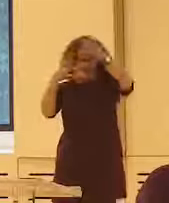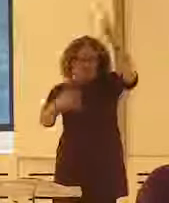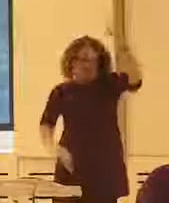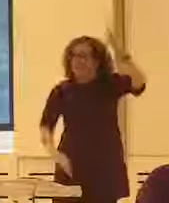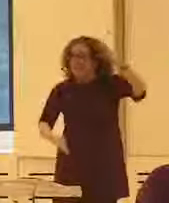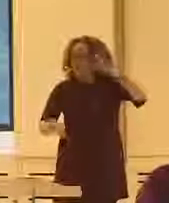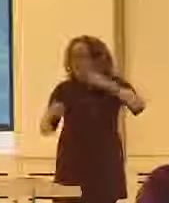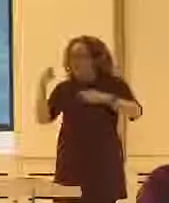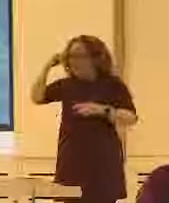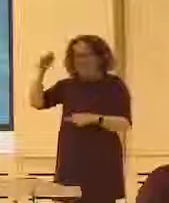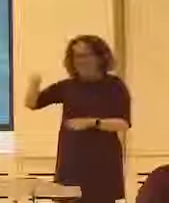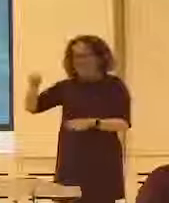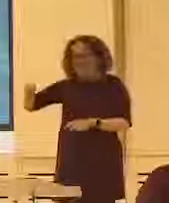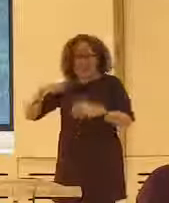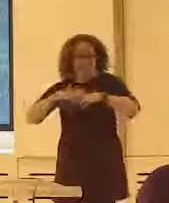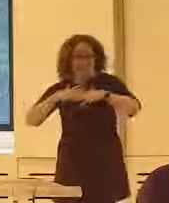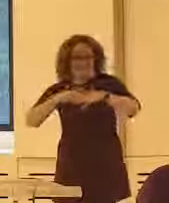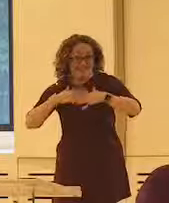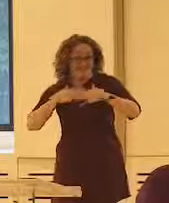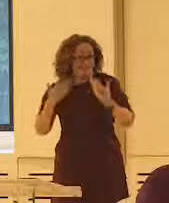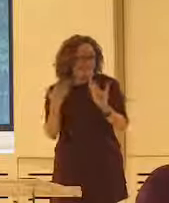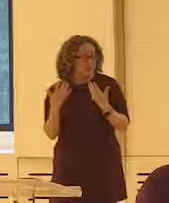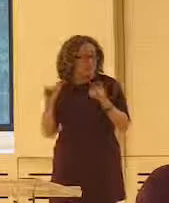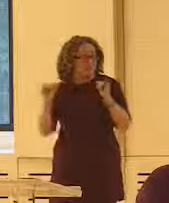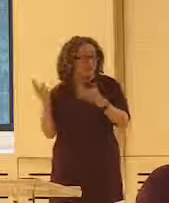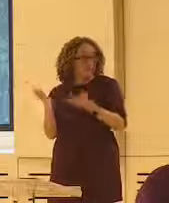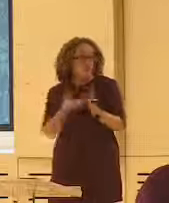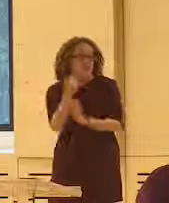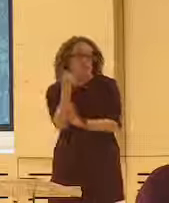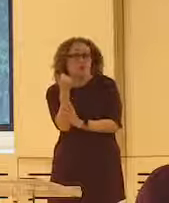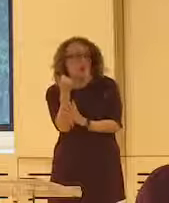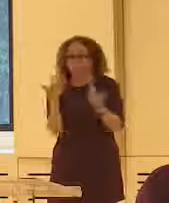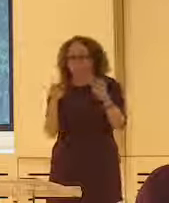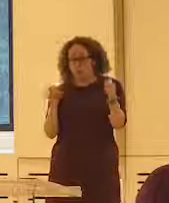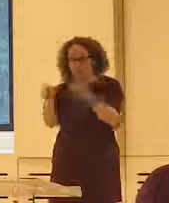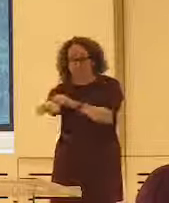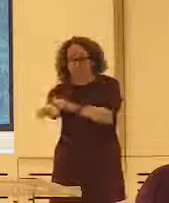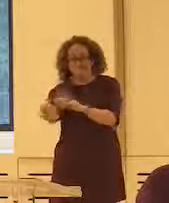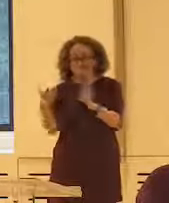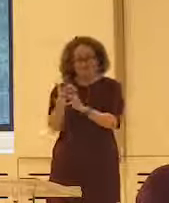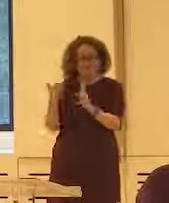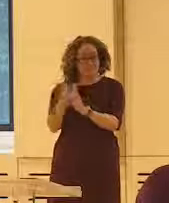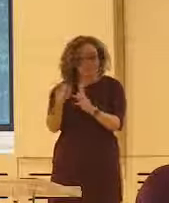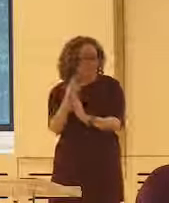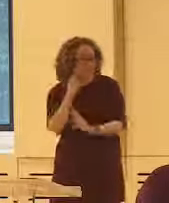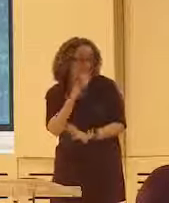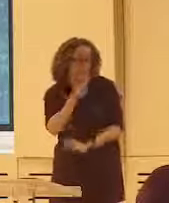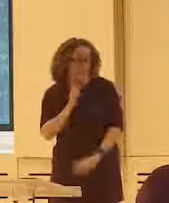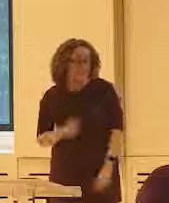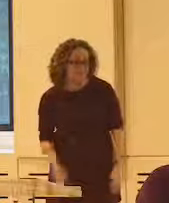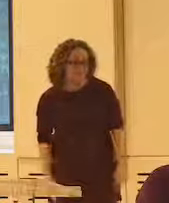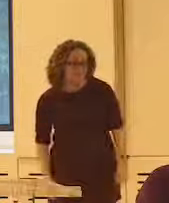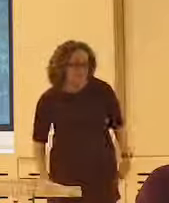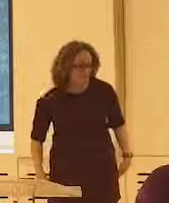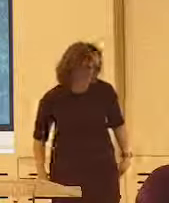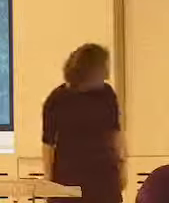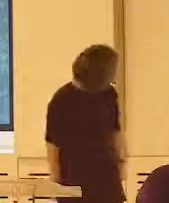The services themselves are not deaf aware, they don't understand deaf people and can't communicate with them. So this really needs urgently to be